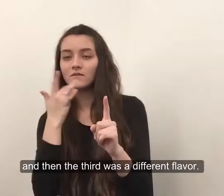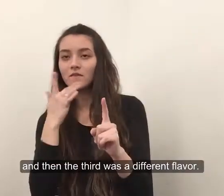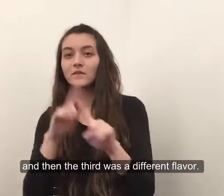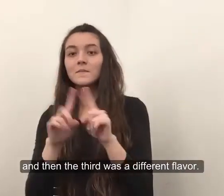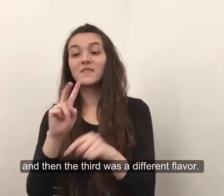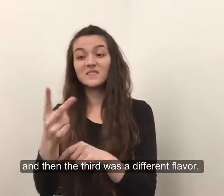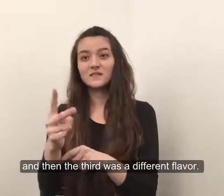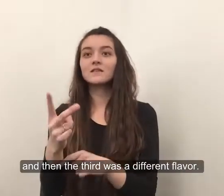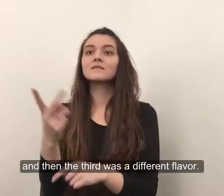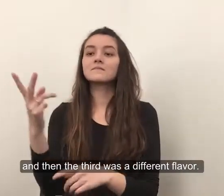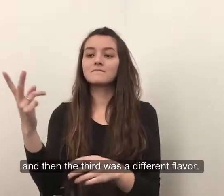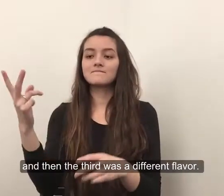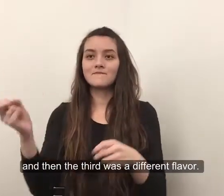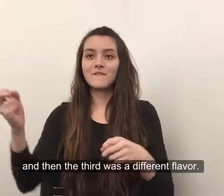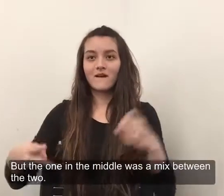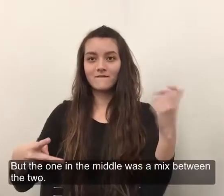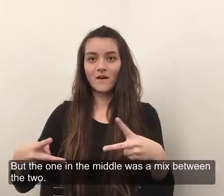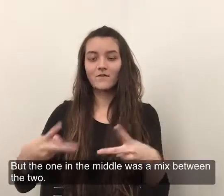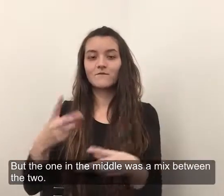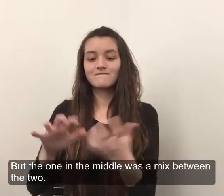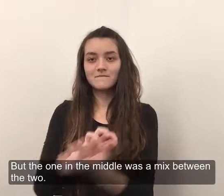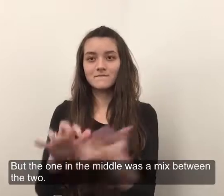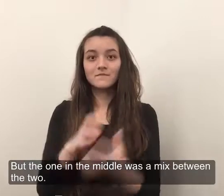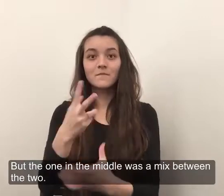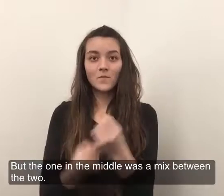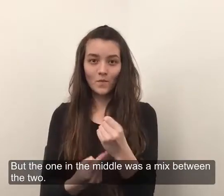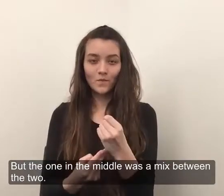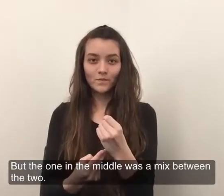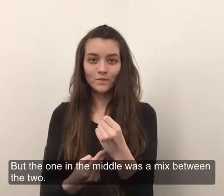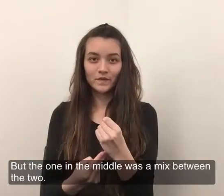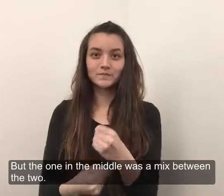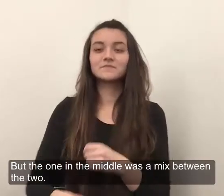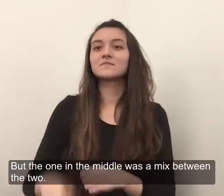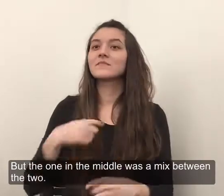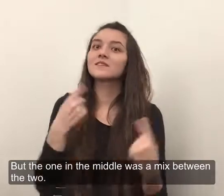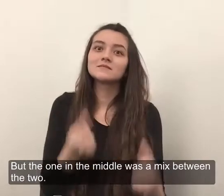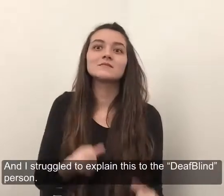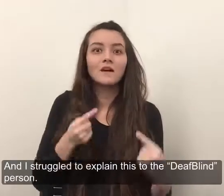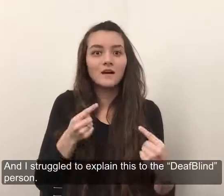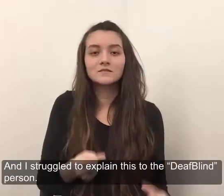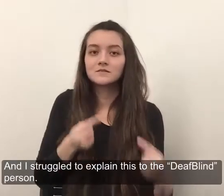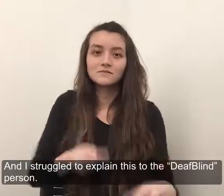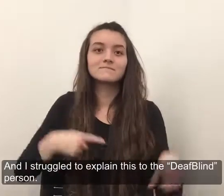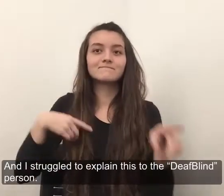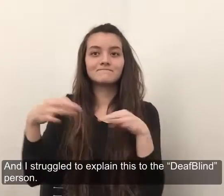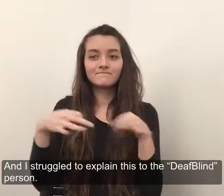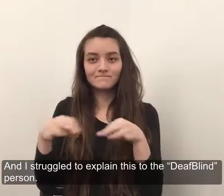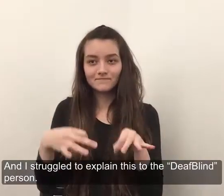third was a different flavor, but the one in the middle was a mix between the two. And I struggled to explain this to the